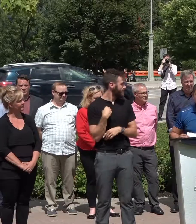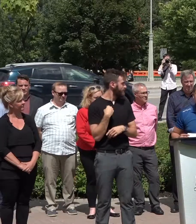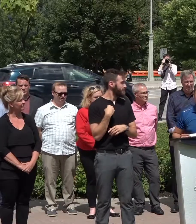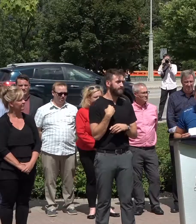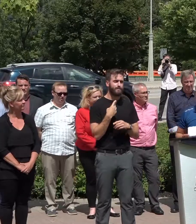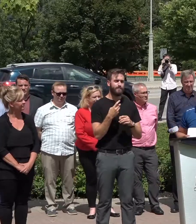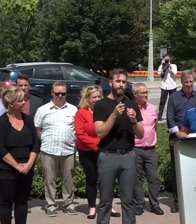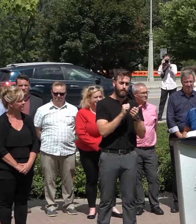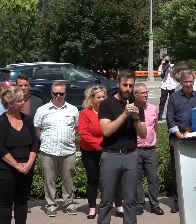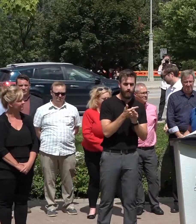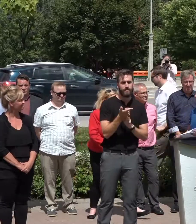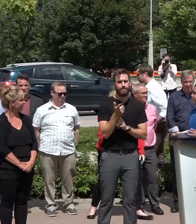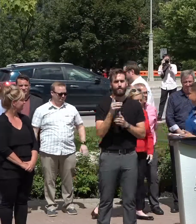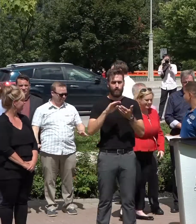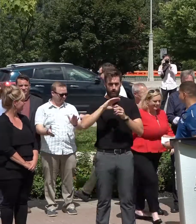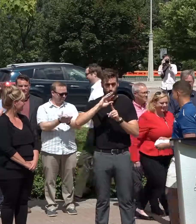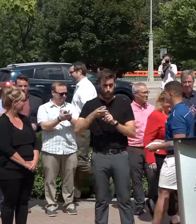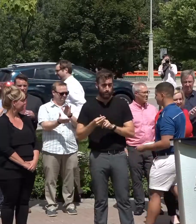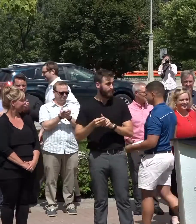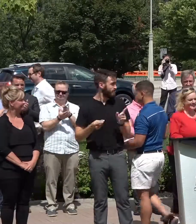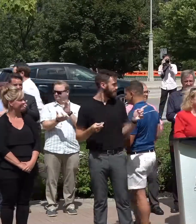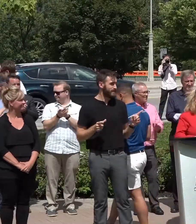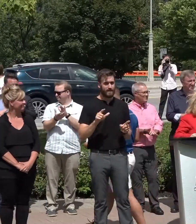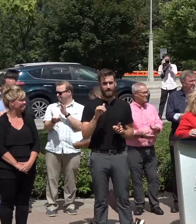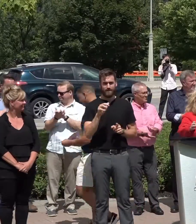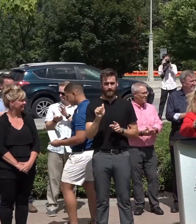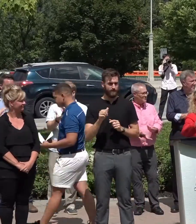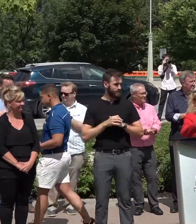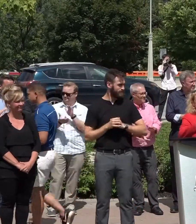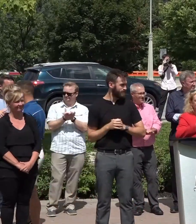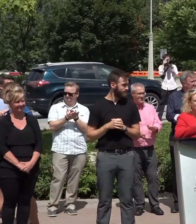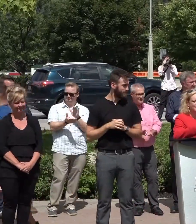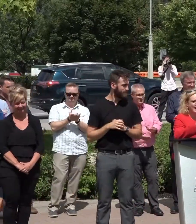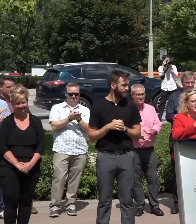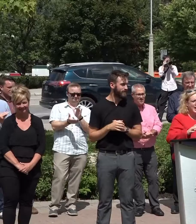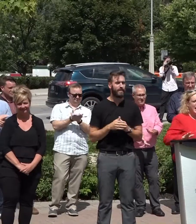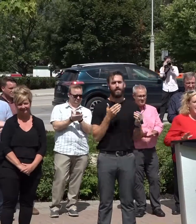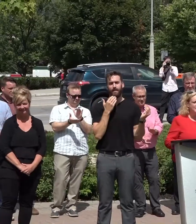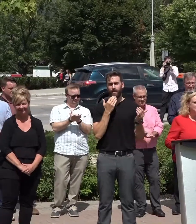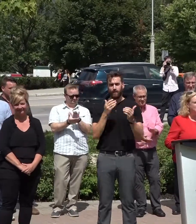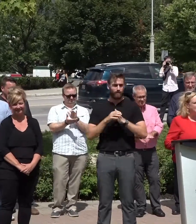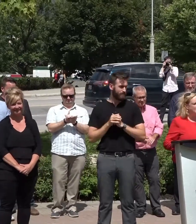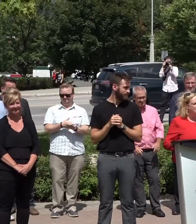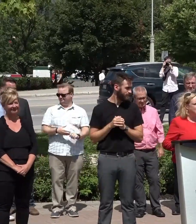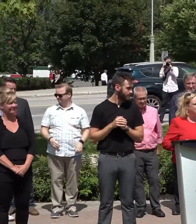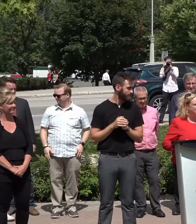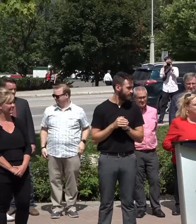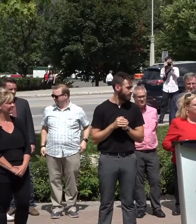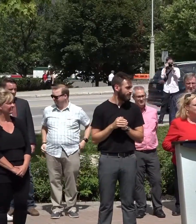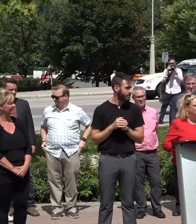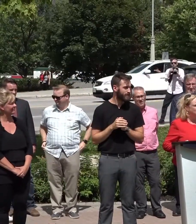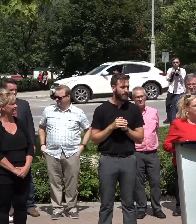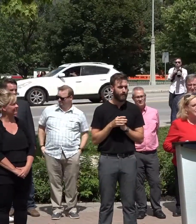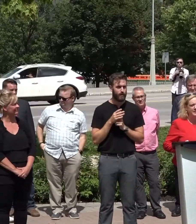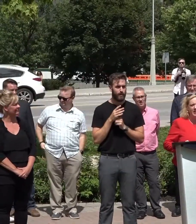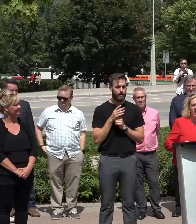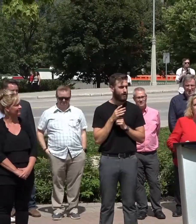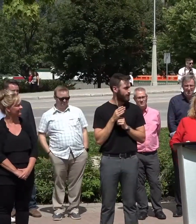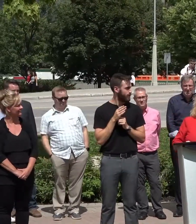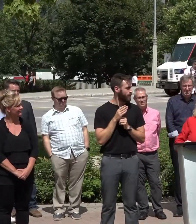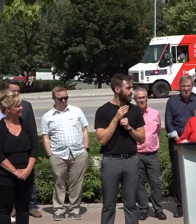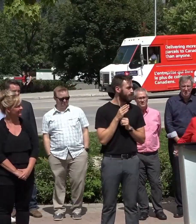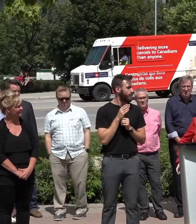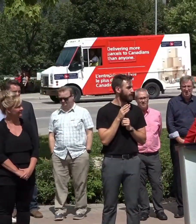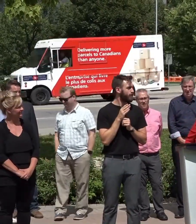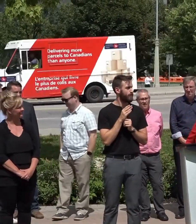MacLeod, to come say a few words. Thanks very much. I'm going to do something most ministers don't do. I'm going to invite all